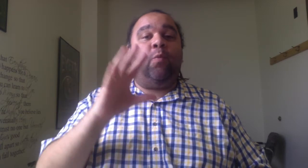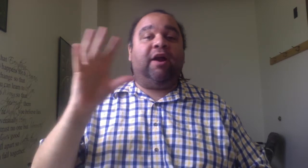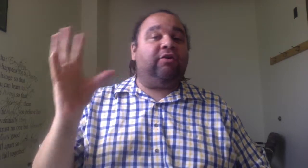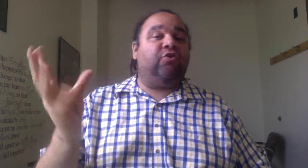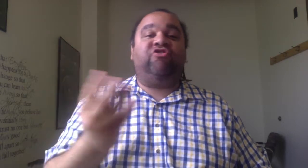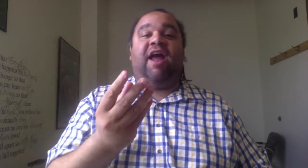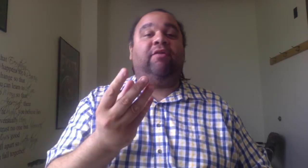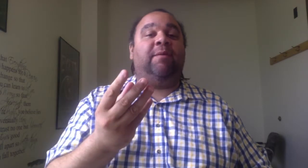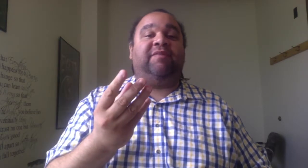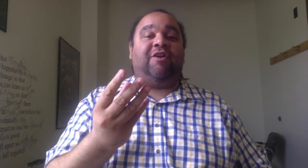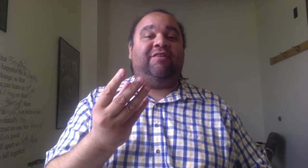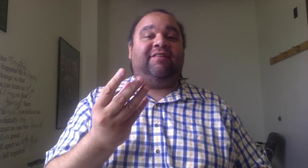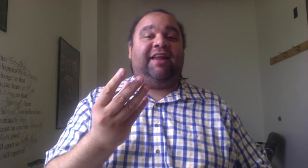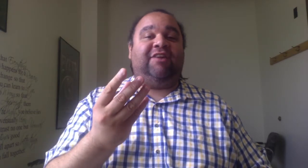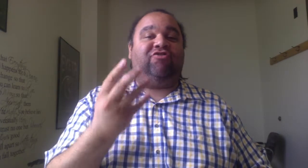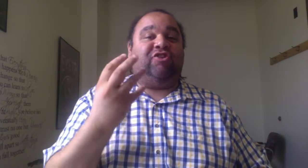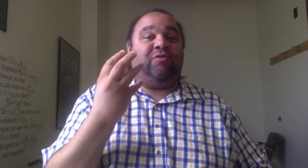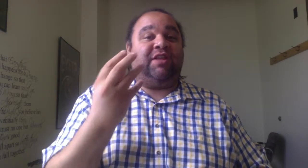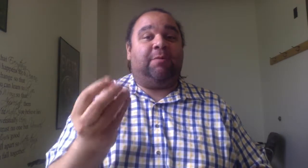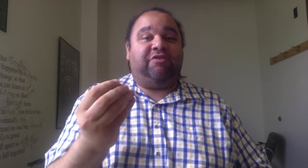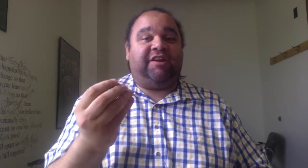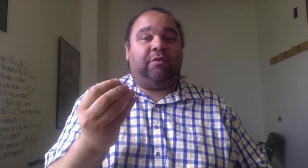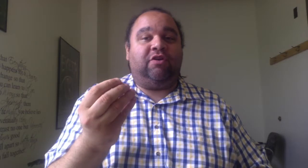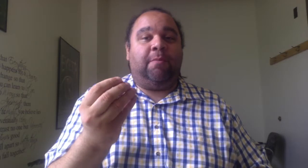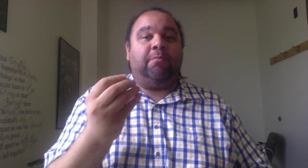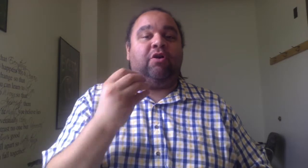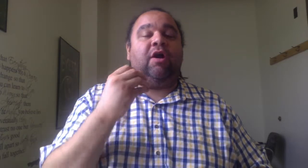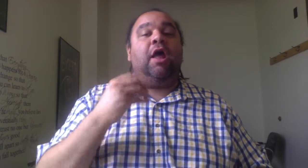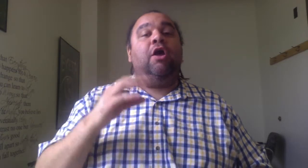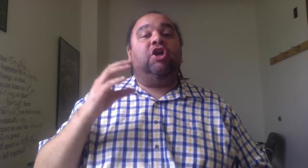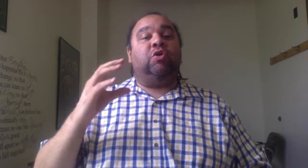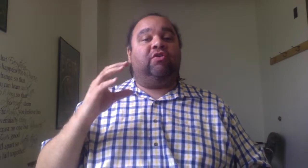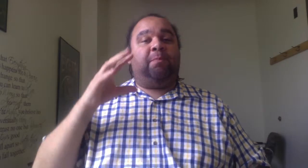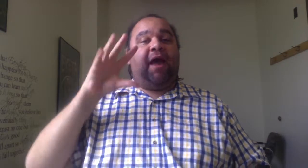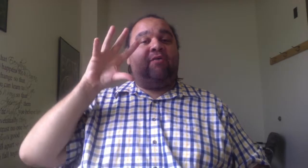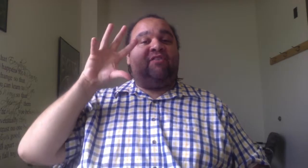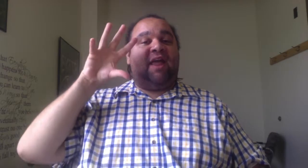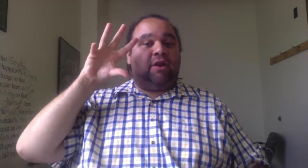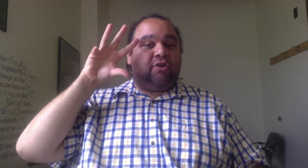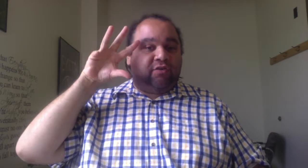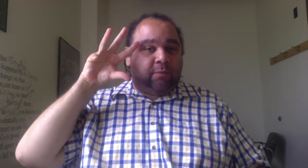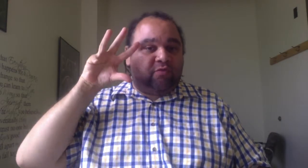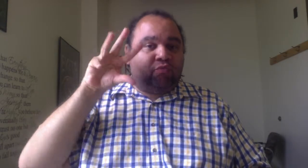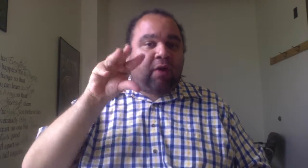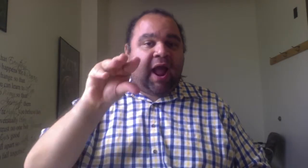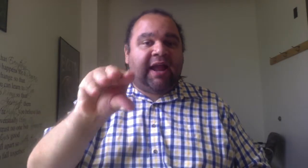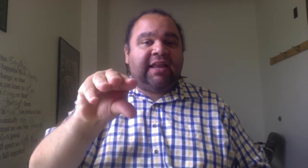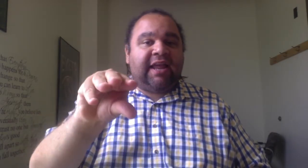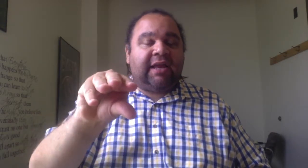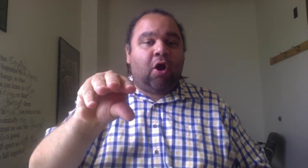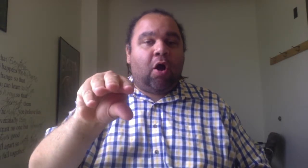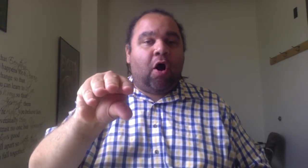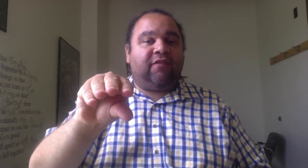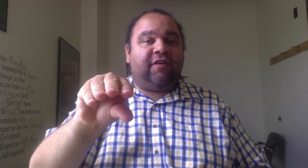where your child comes out on stage to do their particular number, your spouse then zooms right in on their